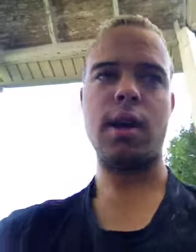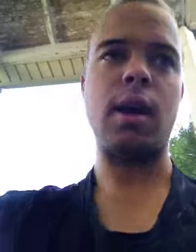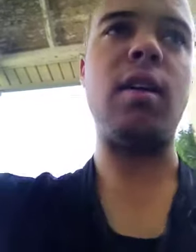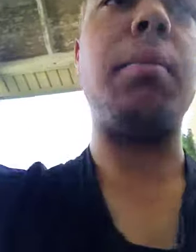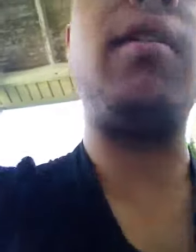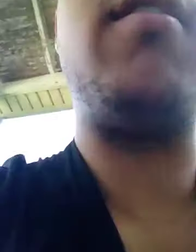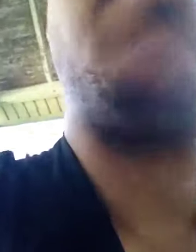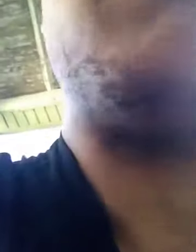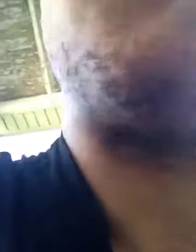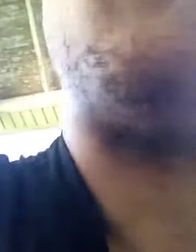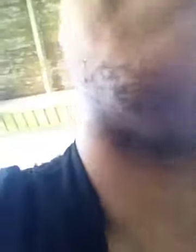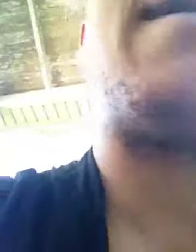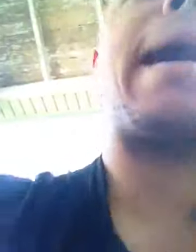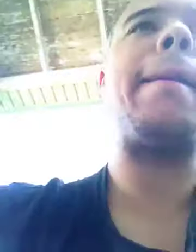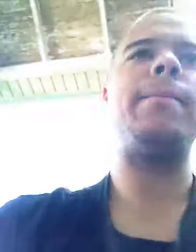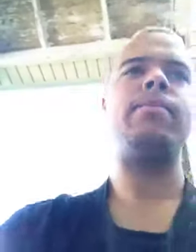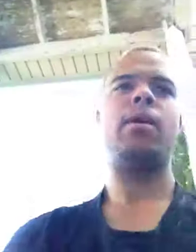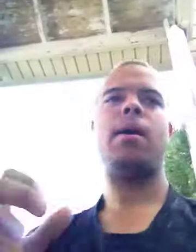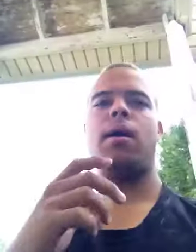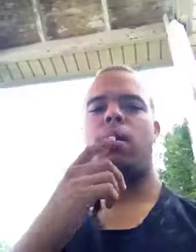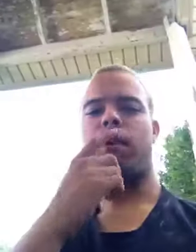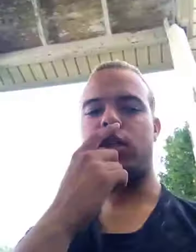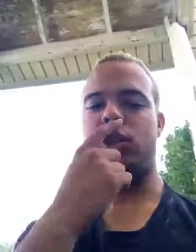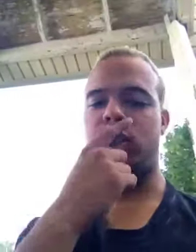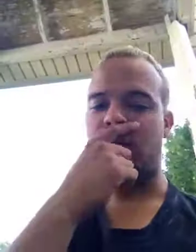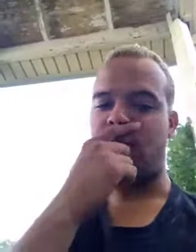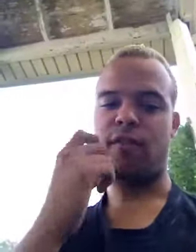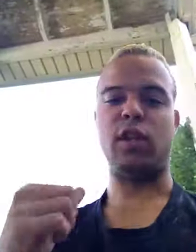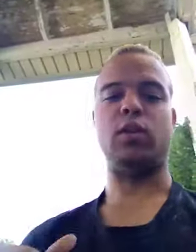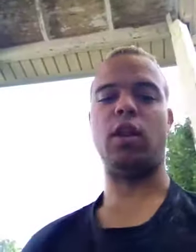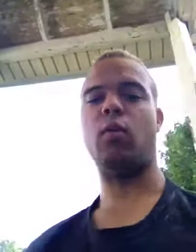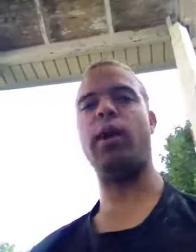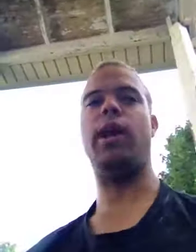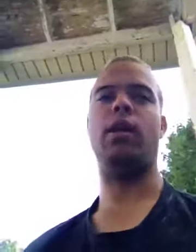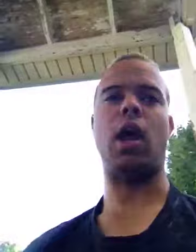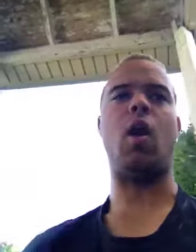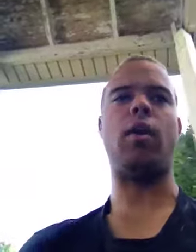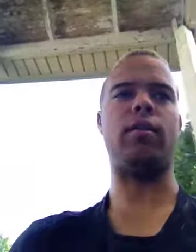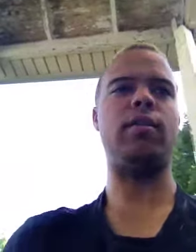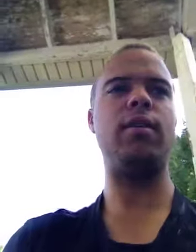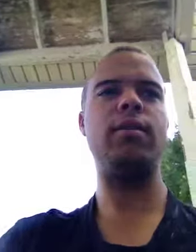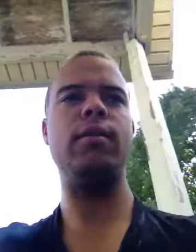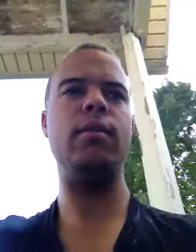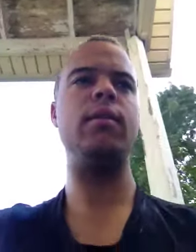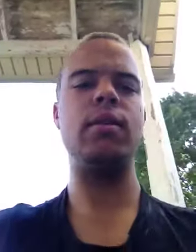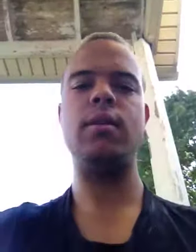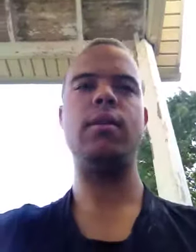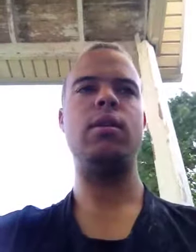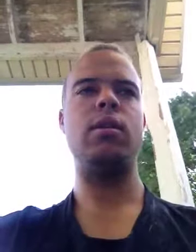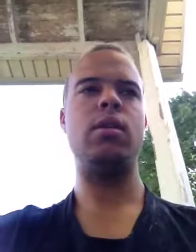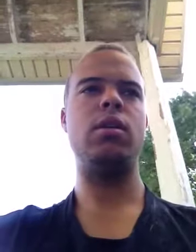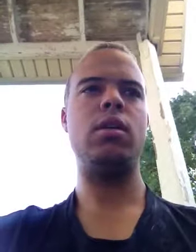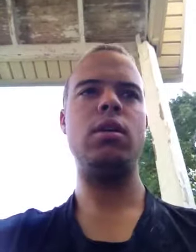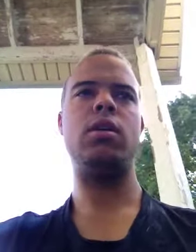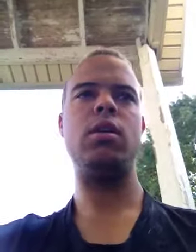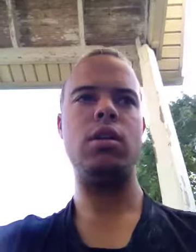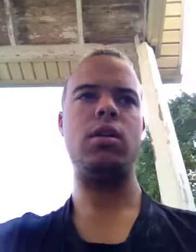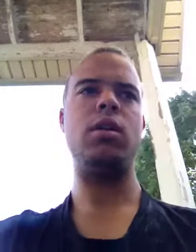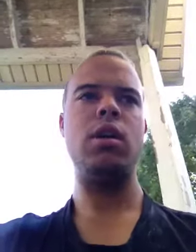Hey guys, about to sing Miss Mary Mack by Juicy J featuring Lil Wayne and August. North Memphis in the building, North Memphis in the building.